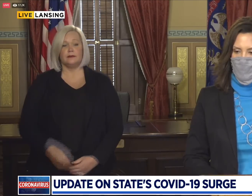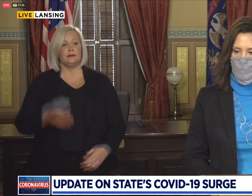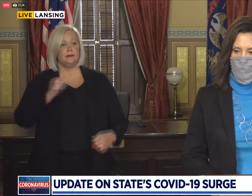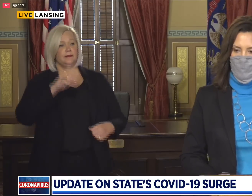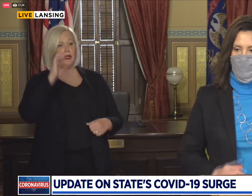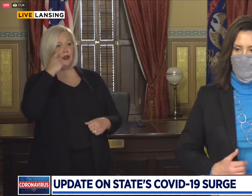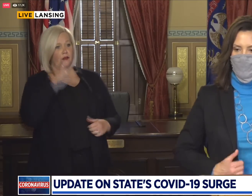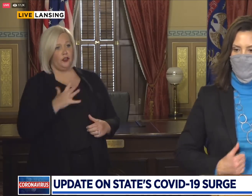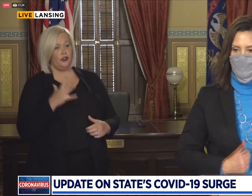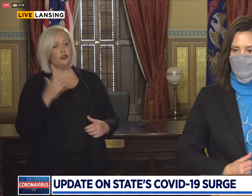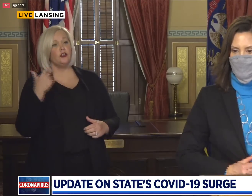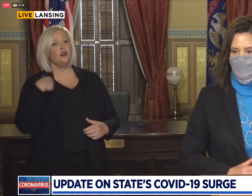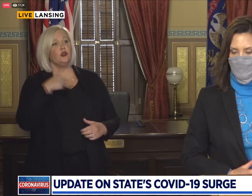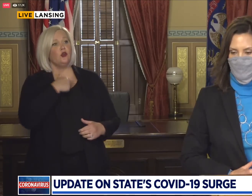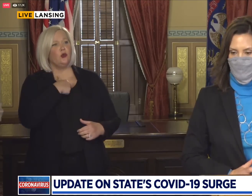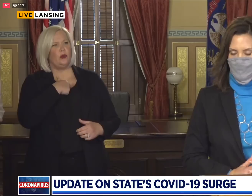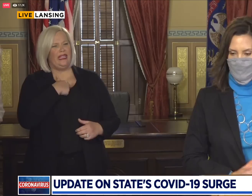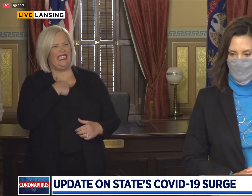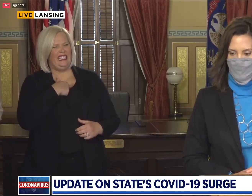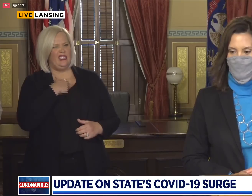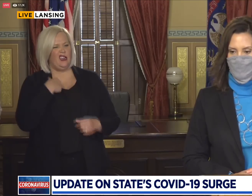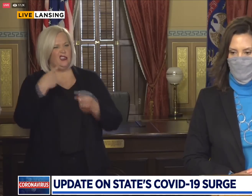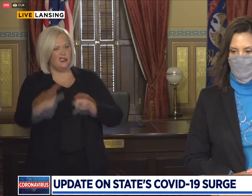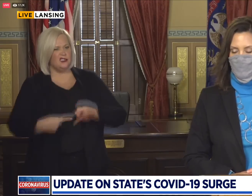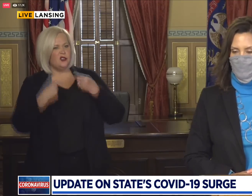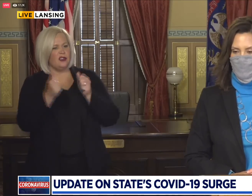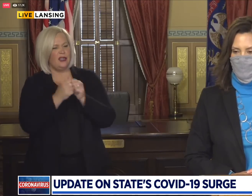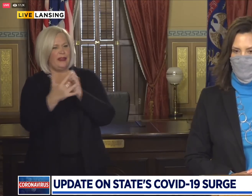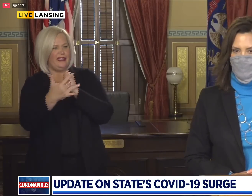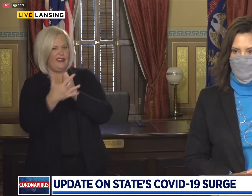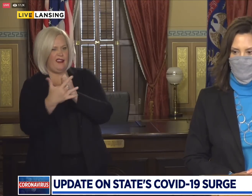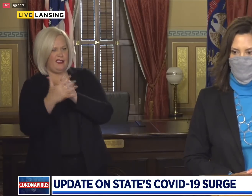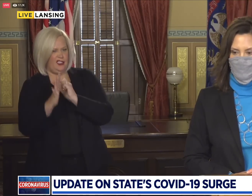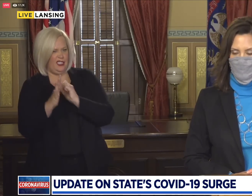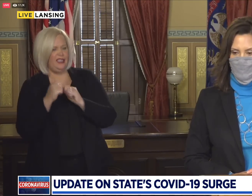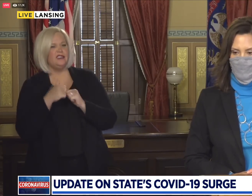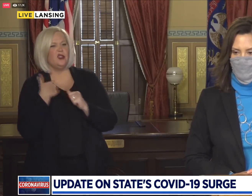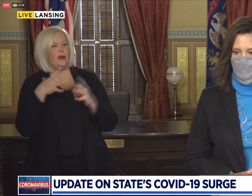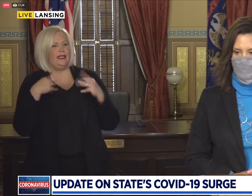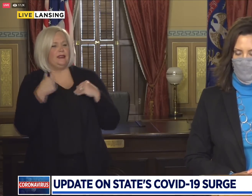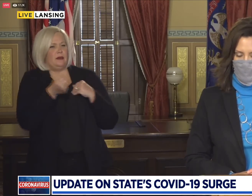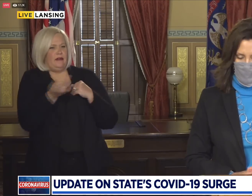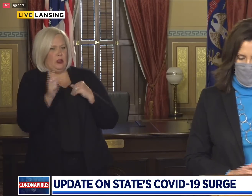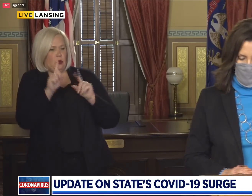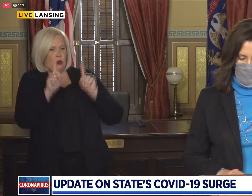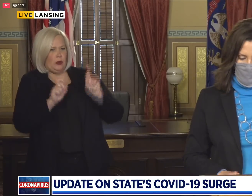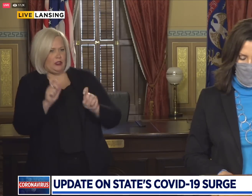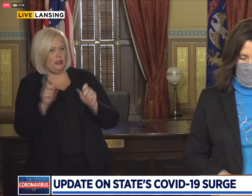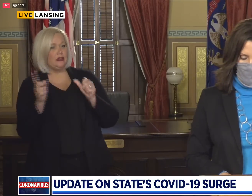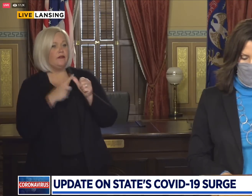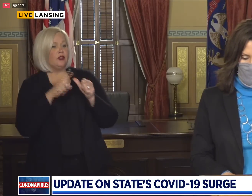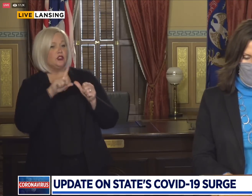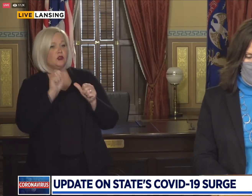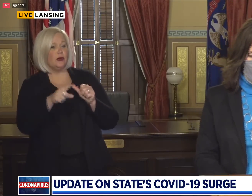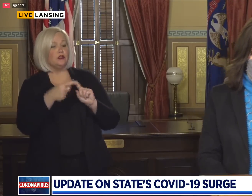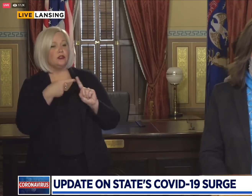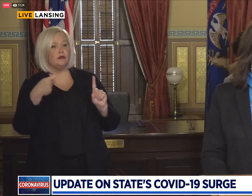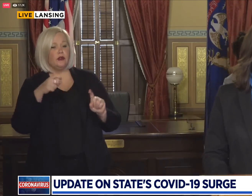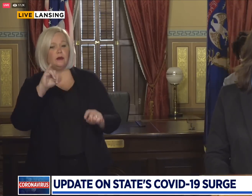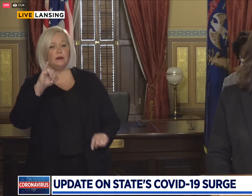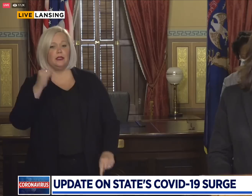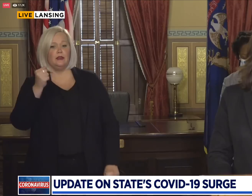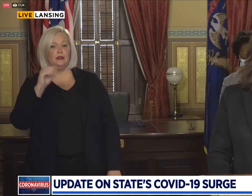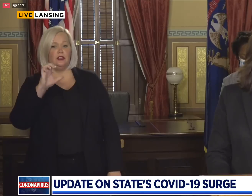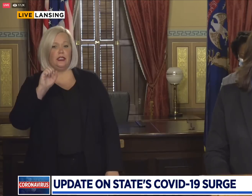Governor, we are having a few technical issues, so we'll only take a couple questions. And the first question will come from Jacob